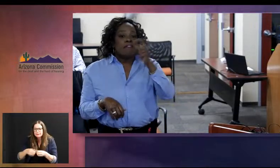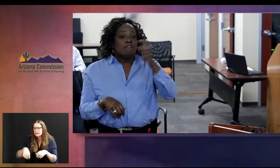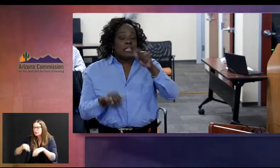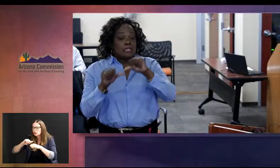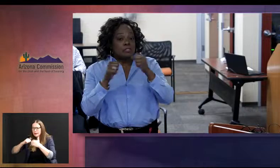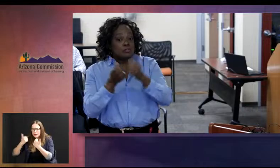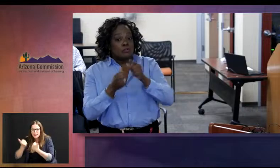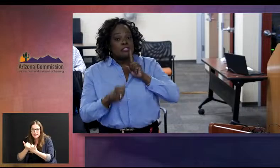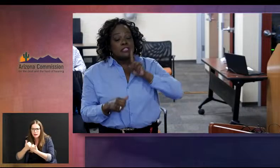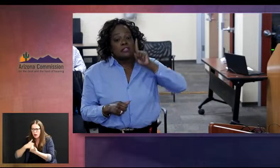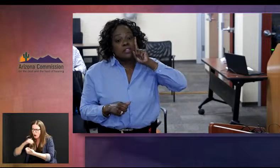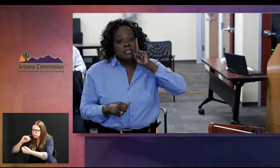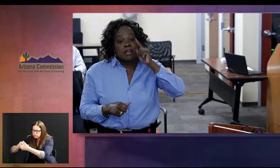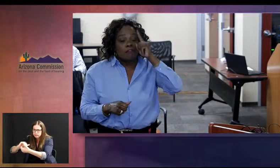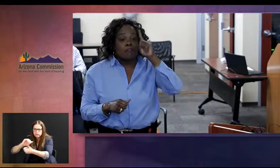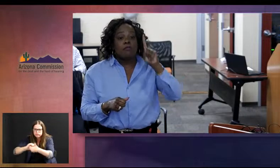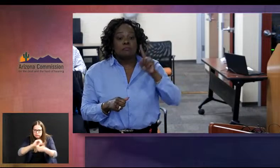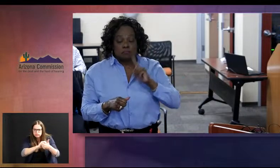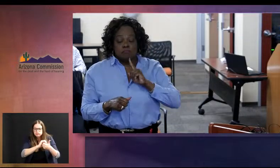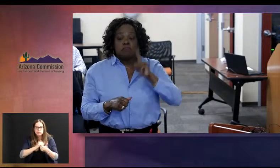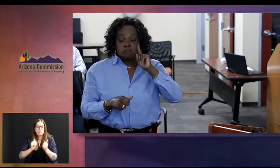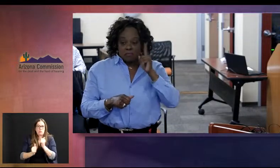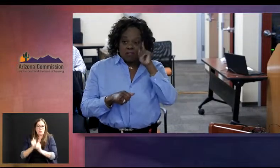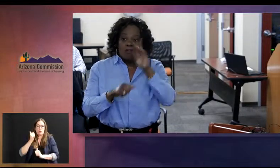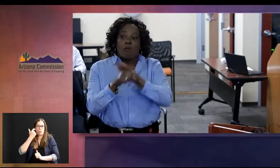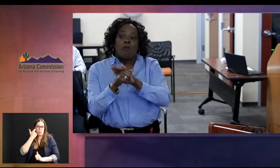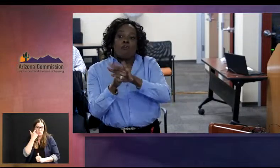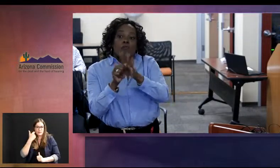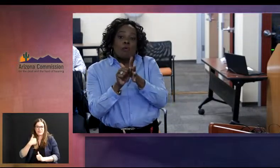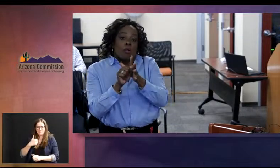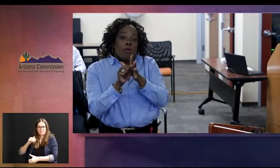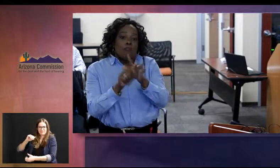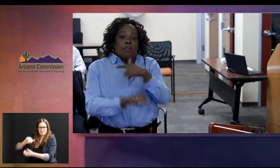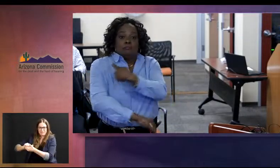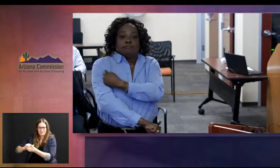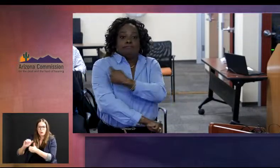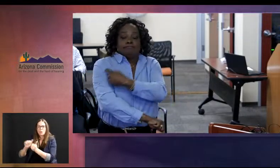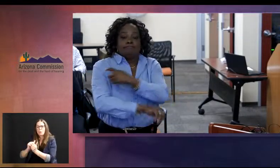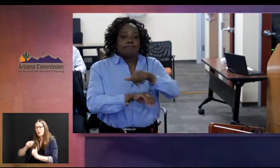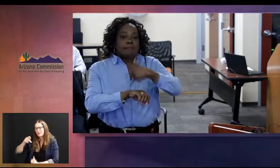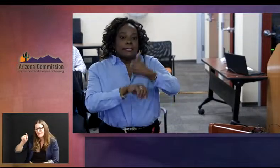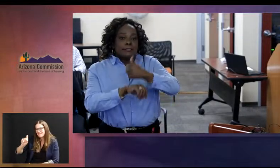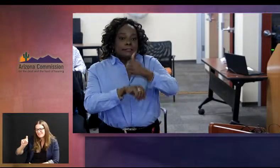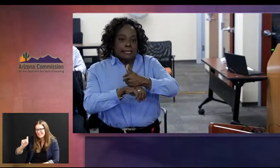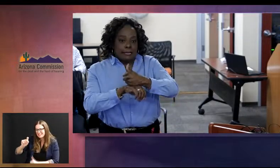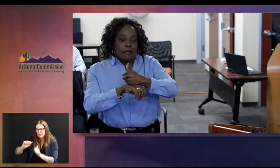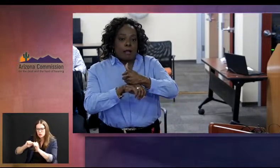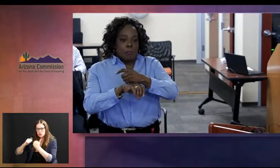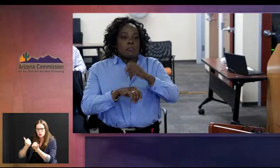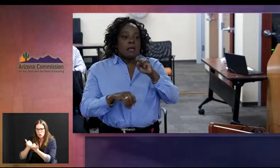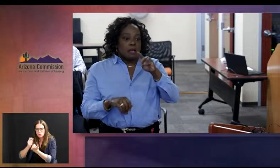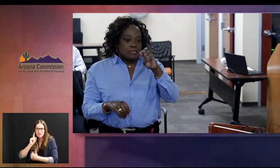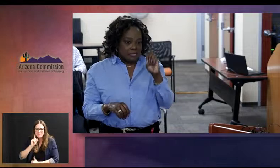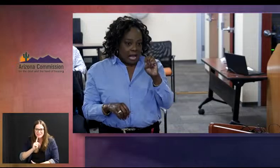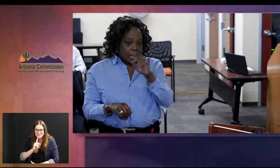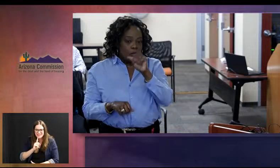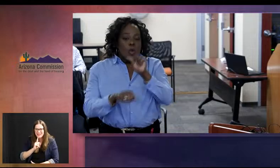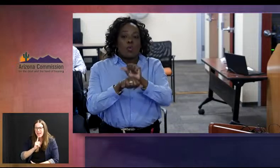collaborations has been with the Phoenix Association of the Deaf for the COVID vaccinations.